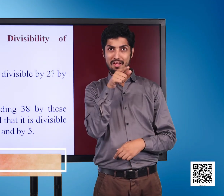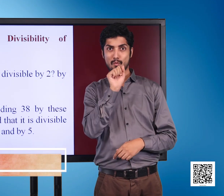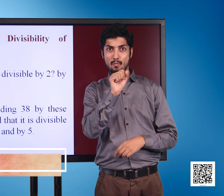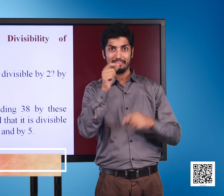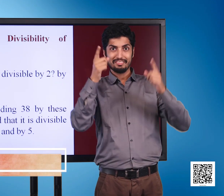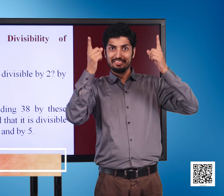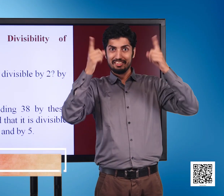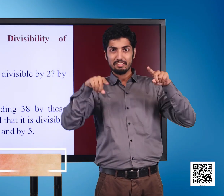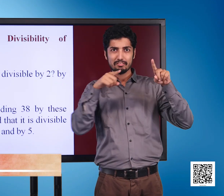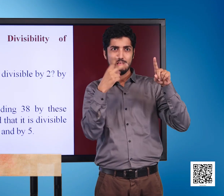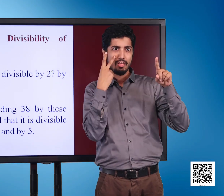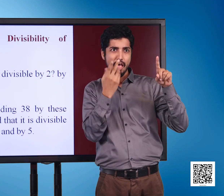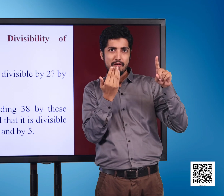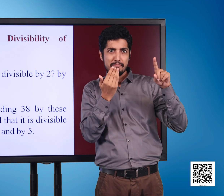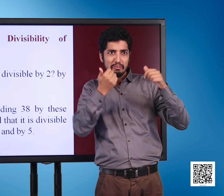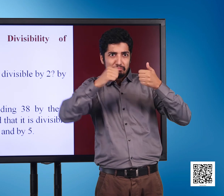Tests for divisibility of numbers.